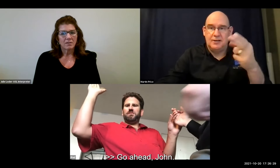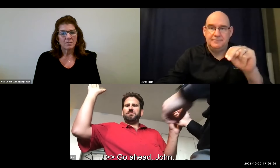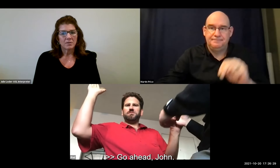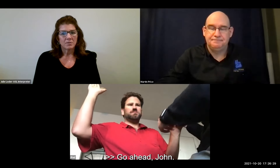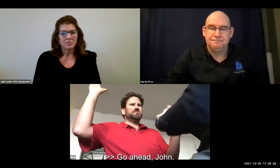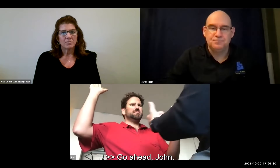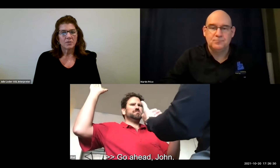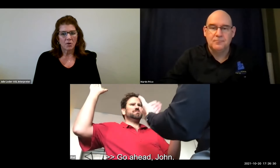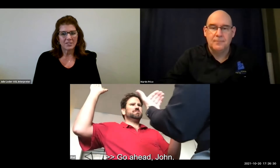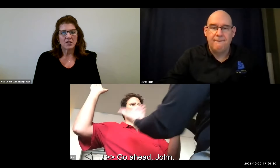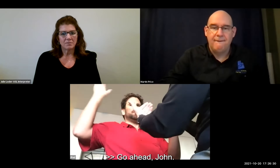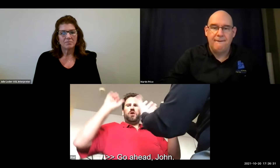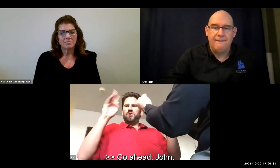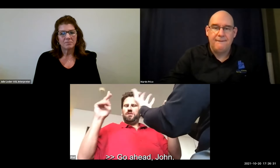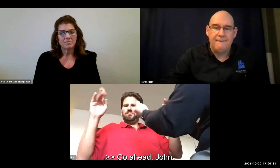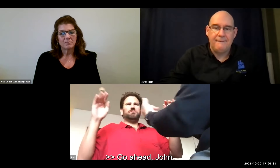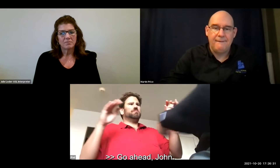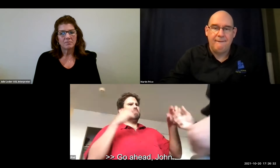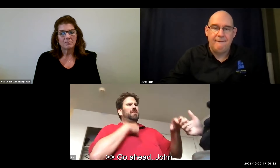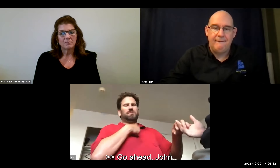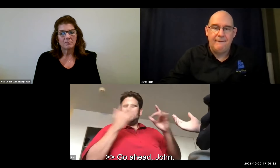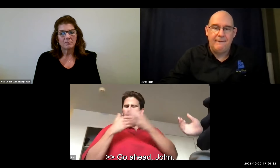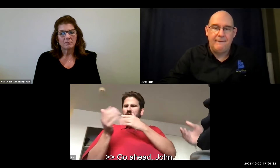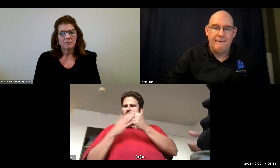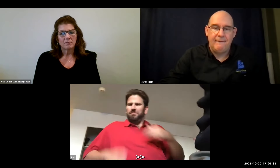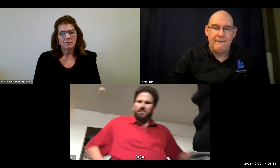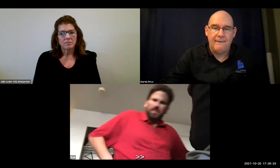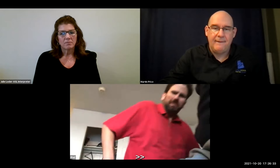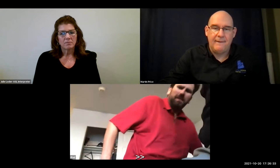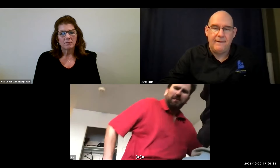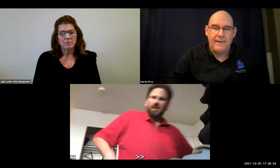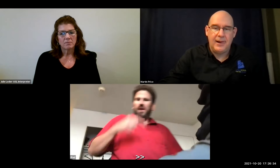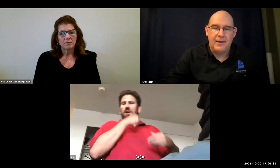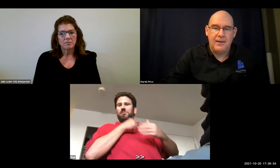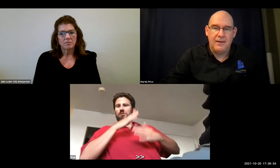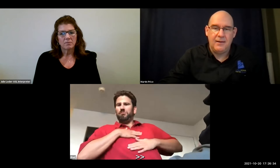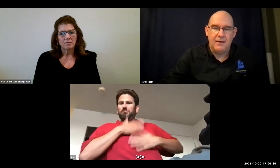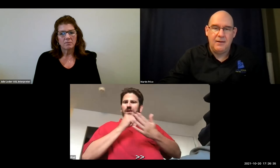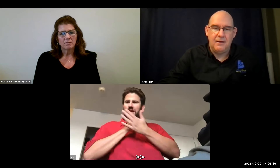This is John again. Go ahead, John. So